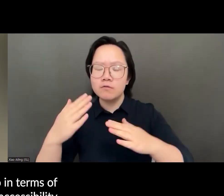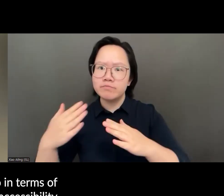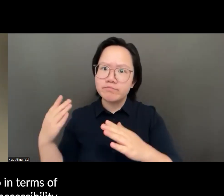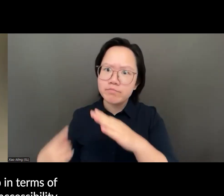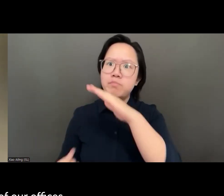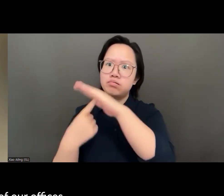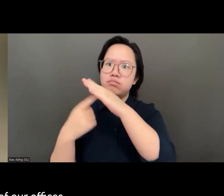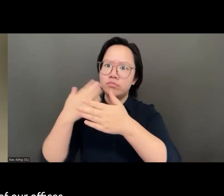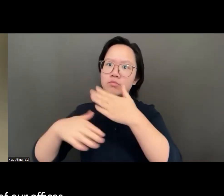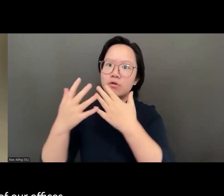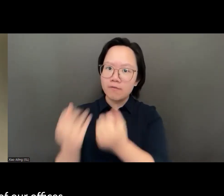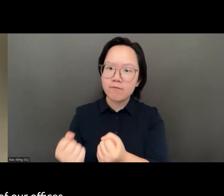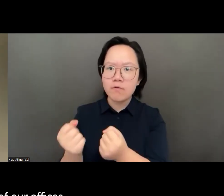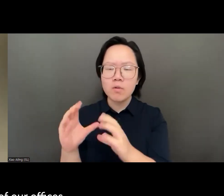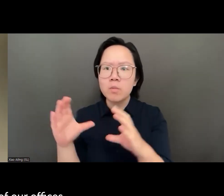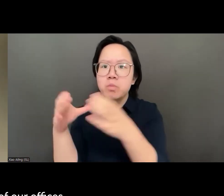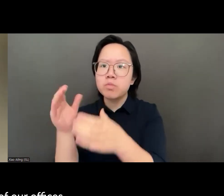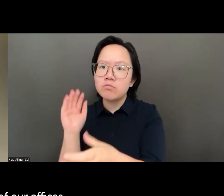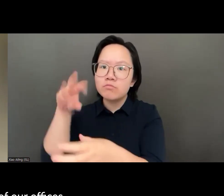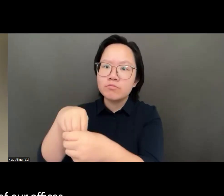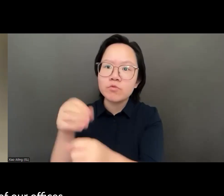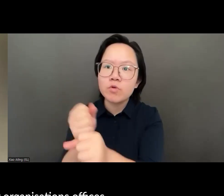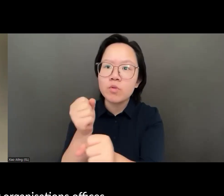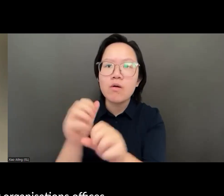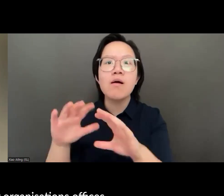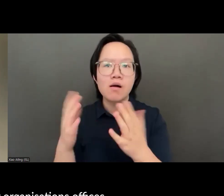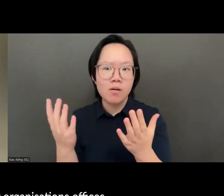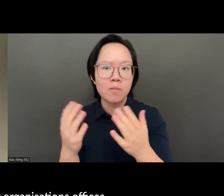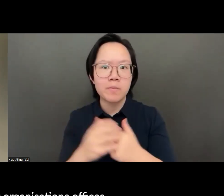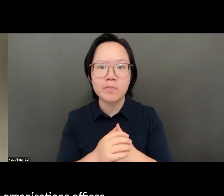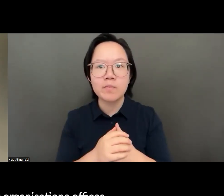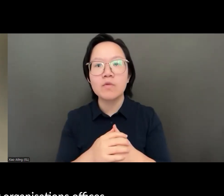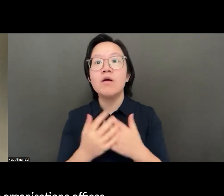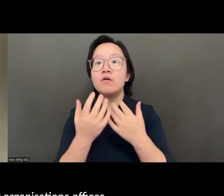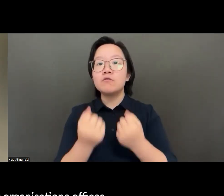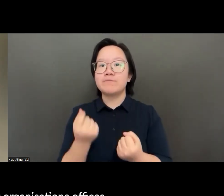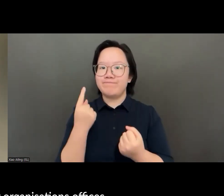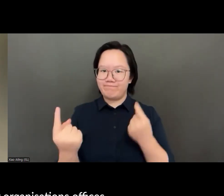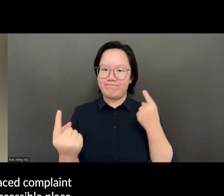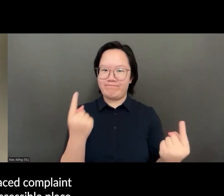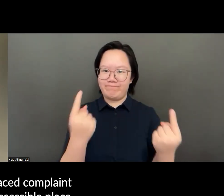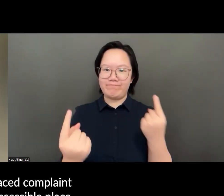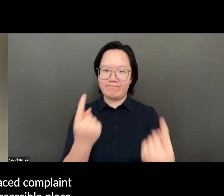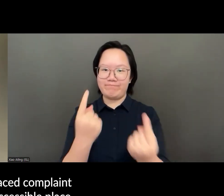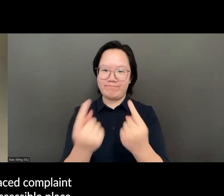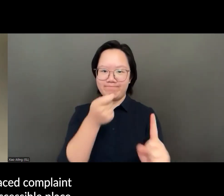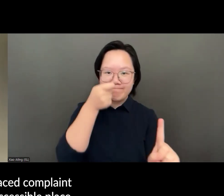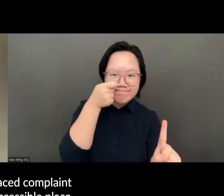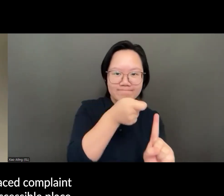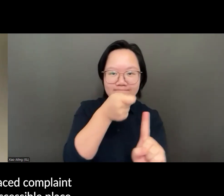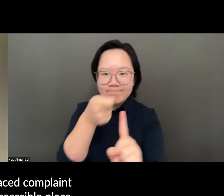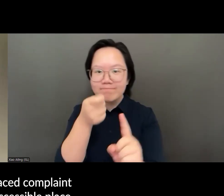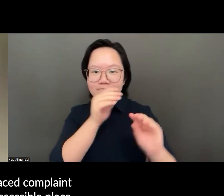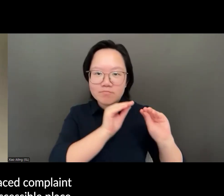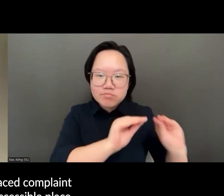physical accessibility, like in all of our offices and also in partner organizations offices, we have placed